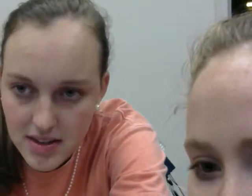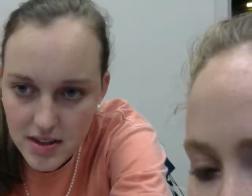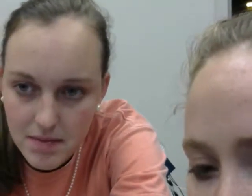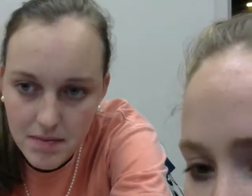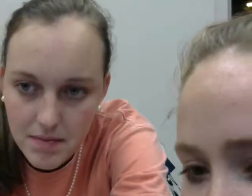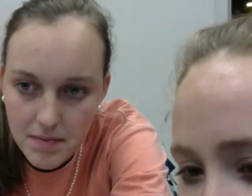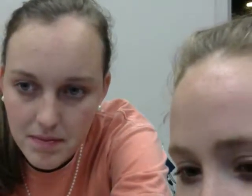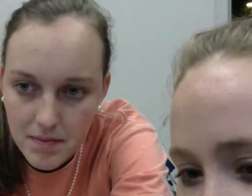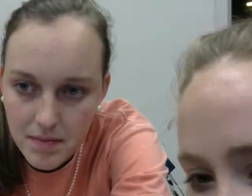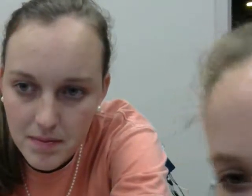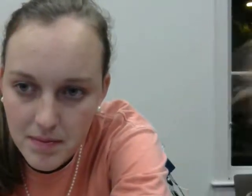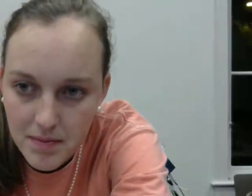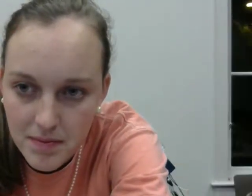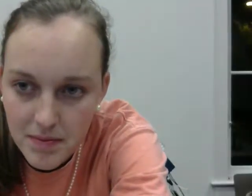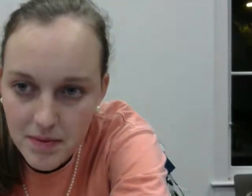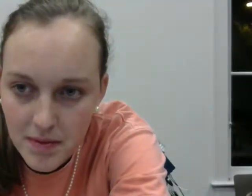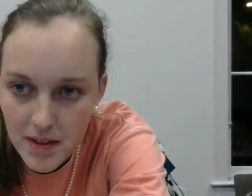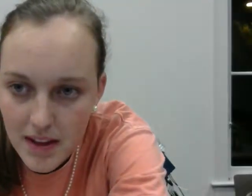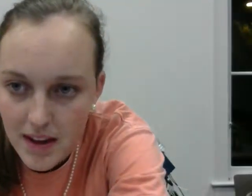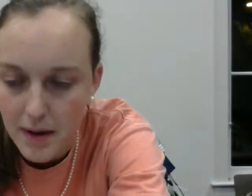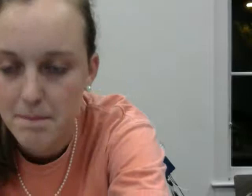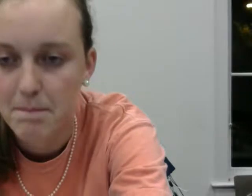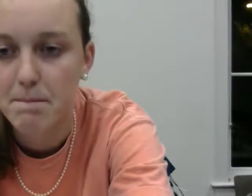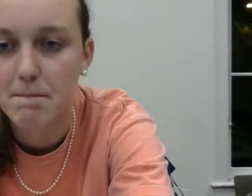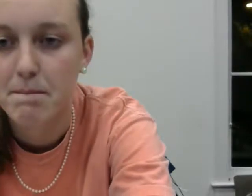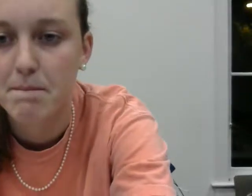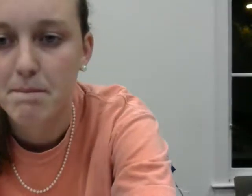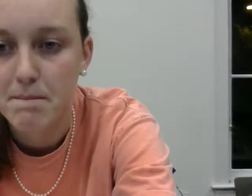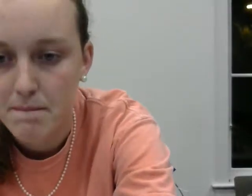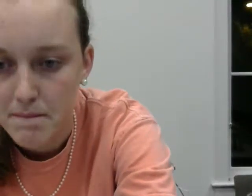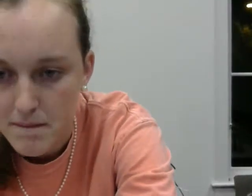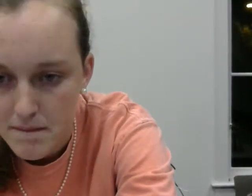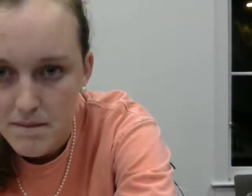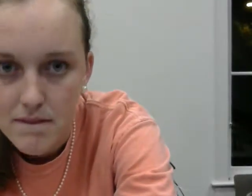Oh god. Those are gonna be great. Okay. Morris the Midget Moose.